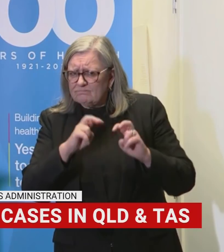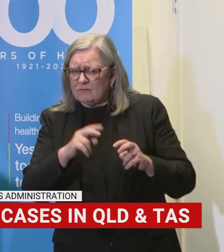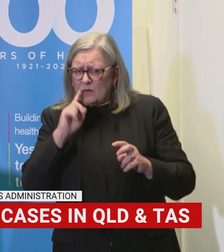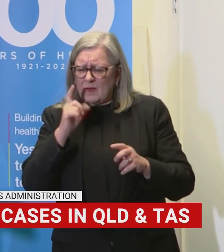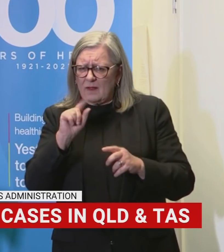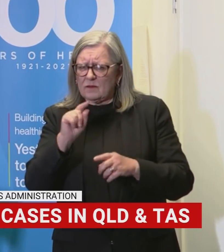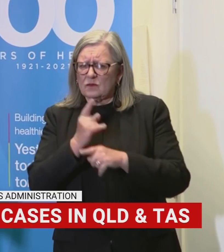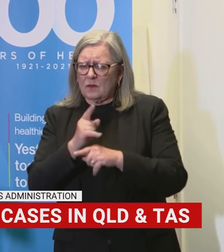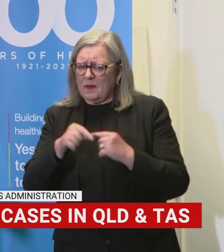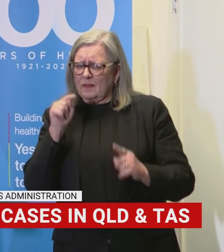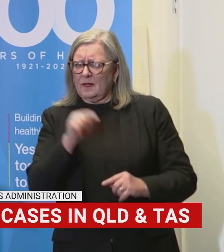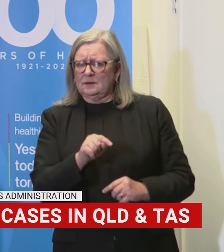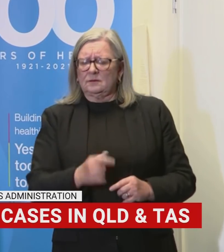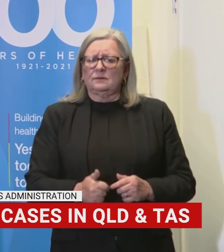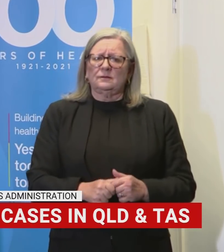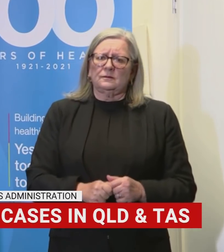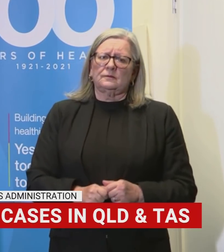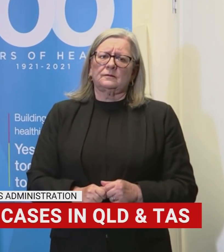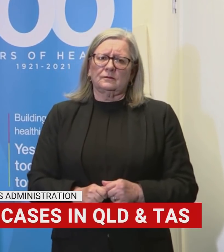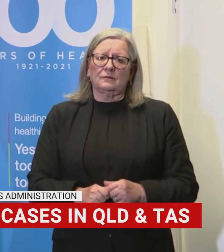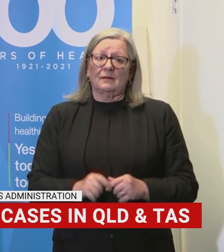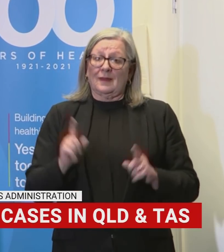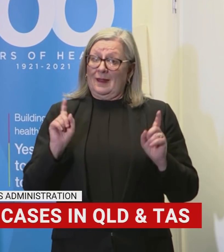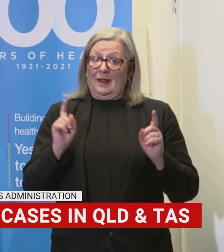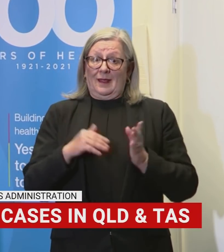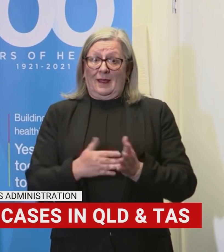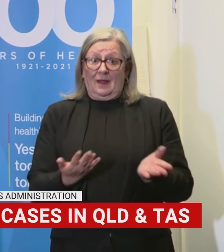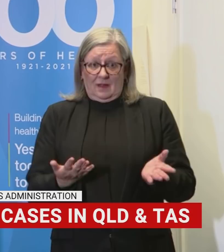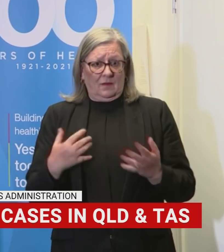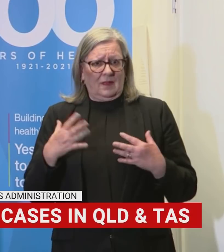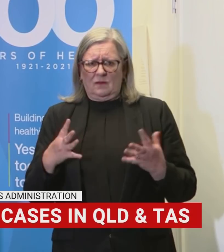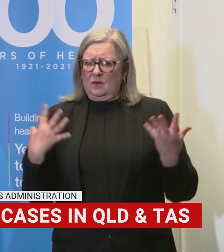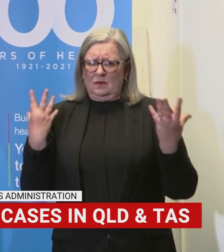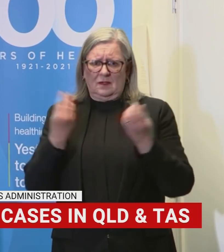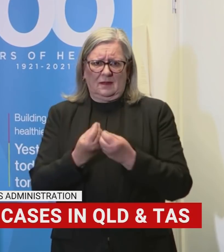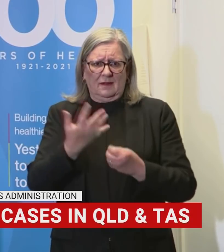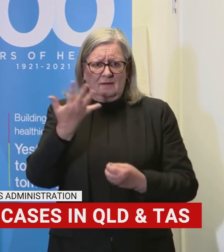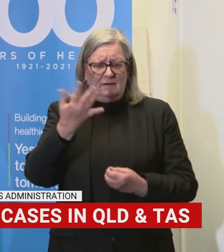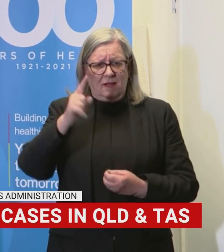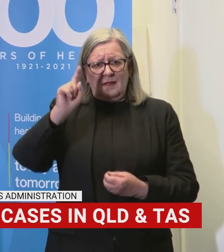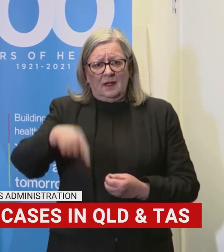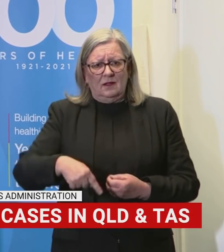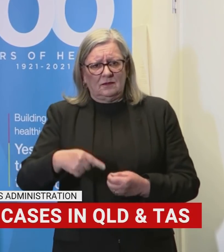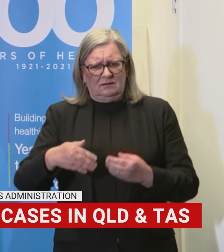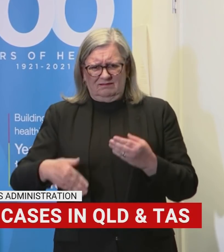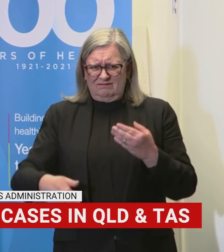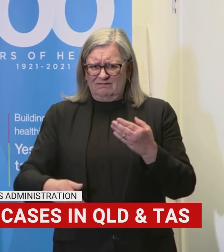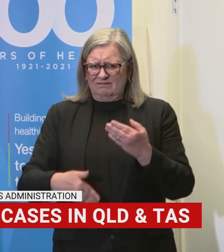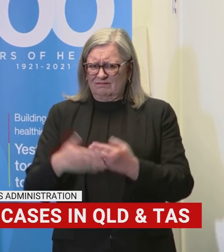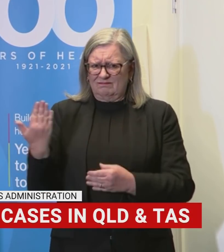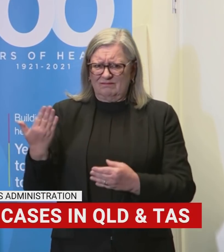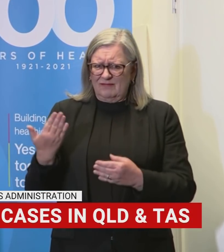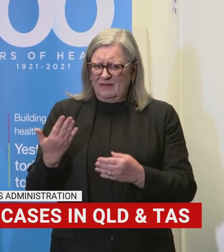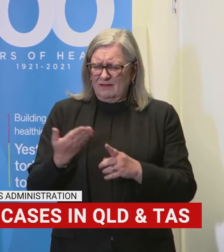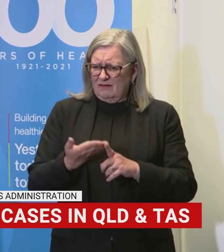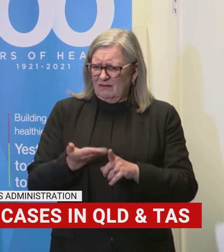So we've had a total of just over 15,000 adverse event reports, and that's a significant